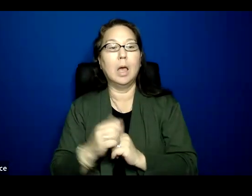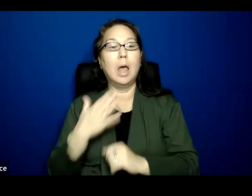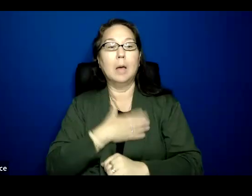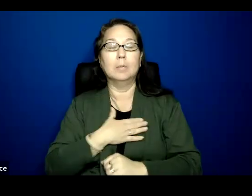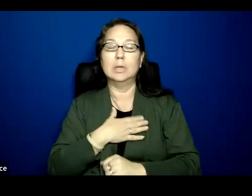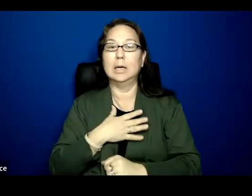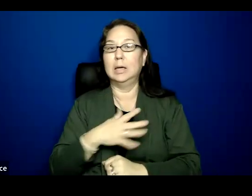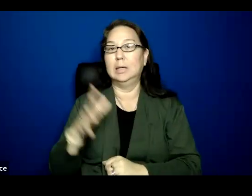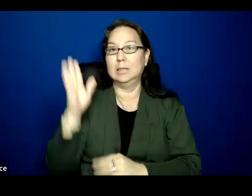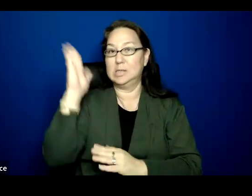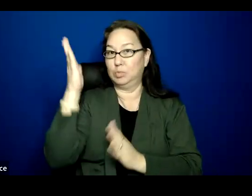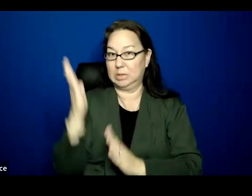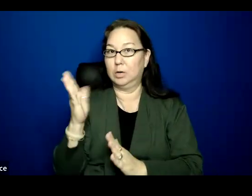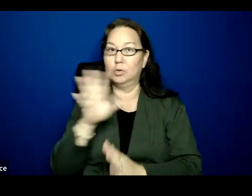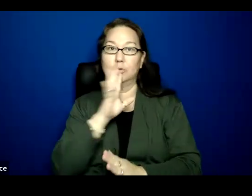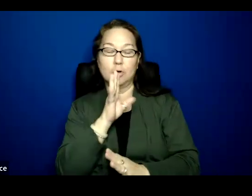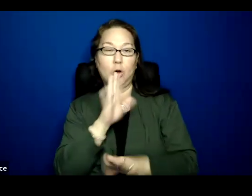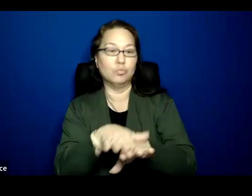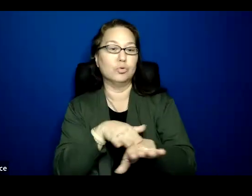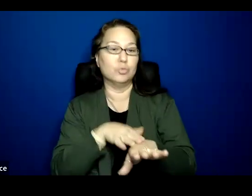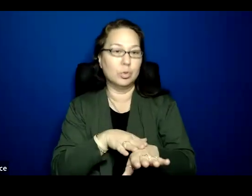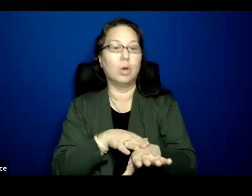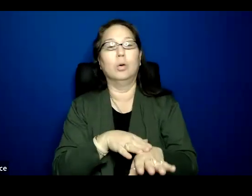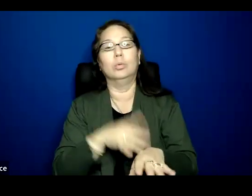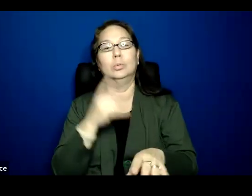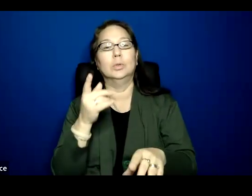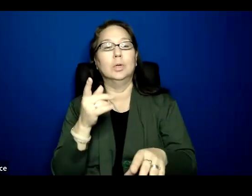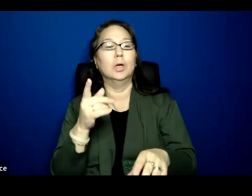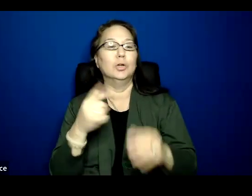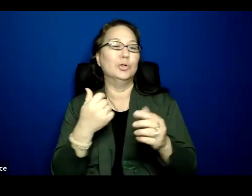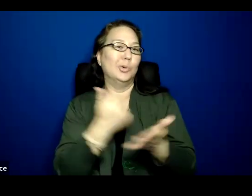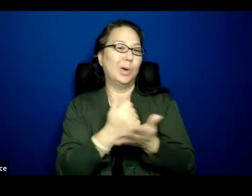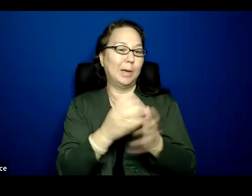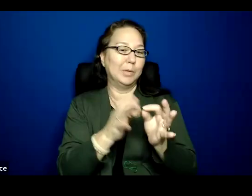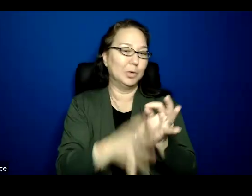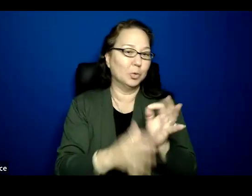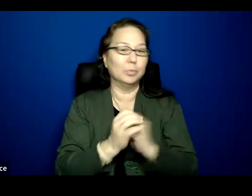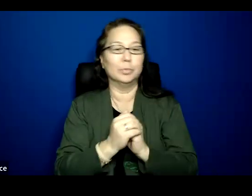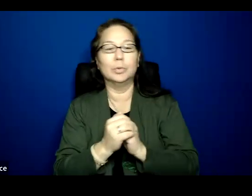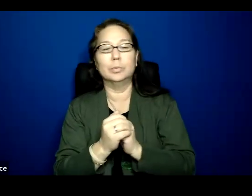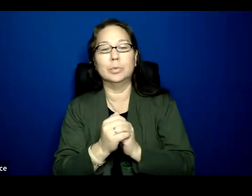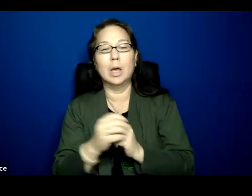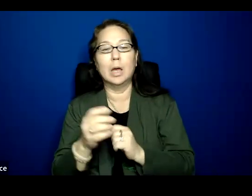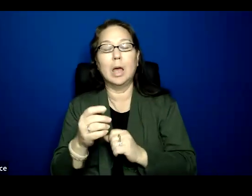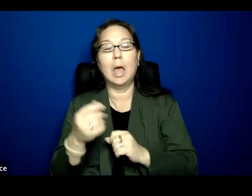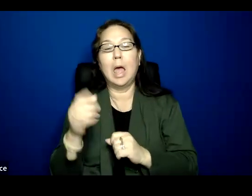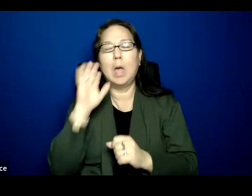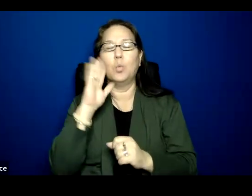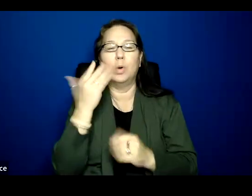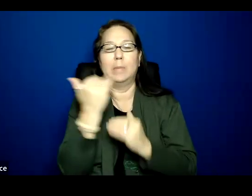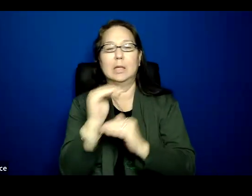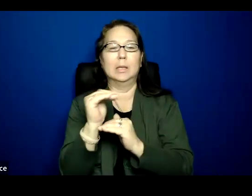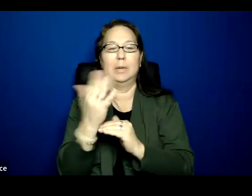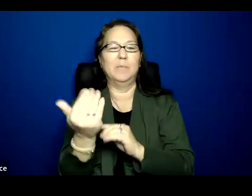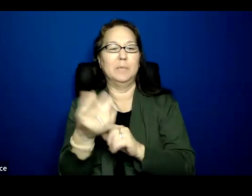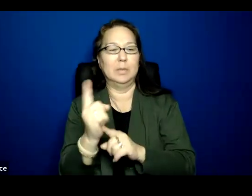assist our interpreters. Let's aim to keep this presentation to 15 minutes. I'd like to remind our presenter to please speak at a